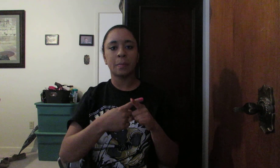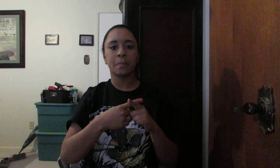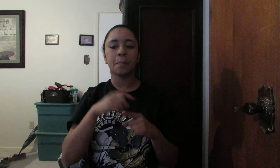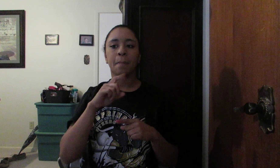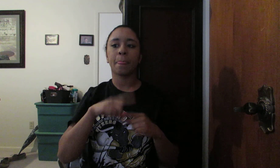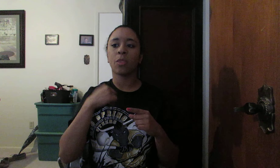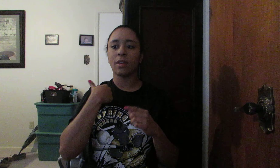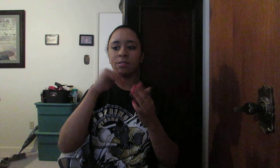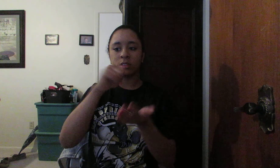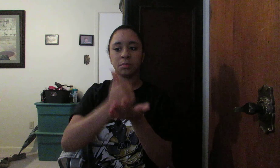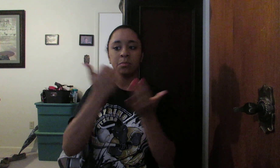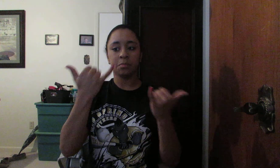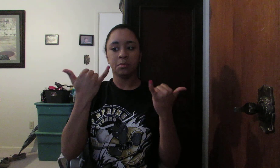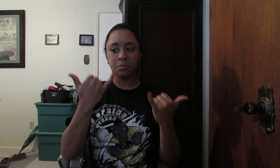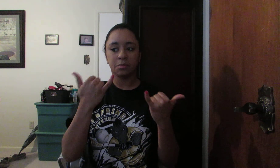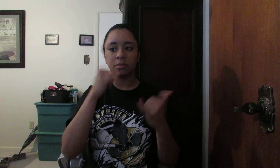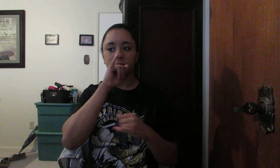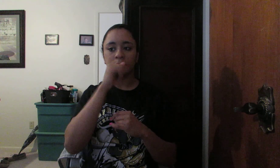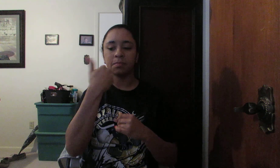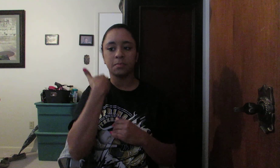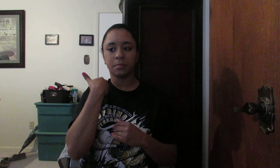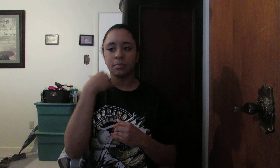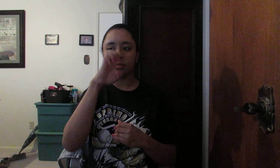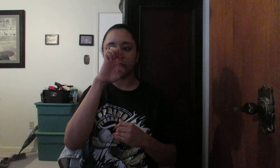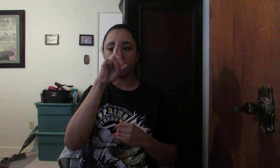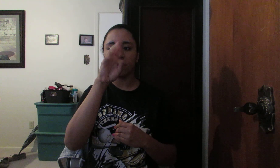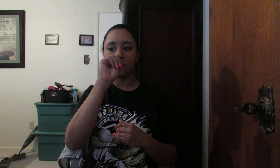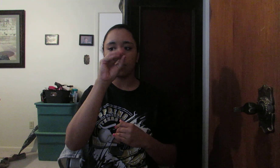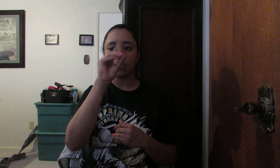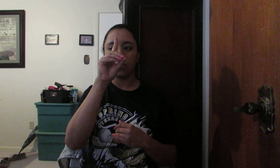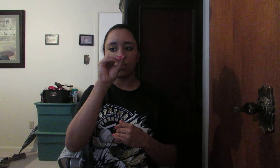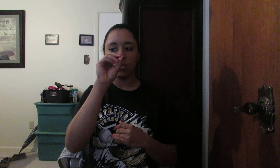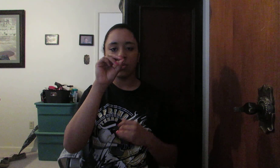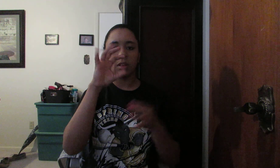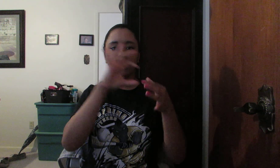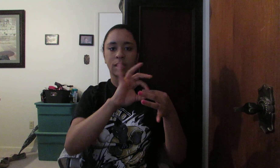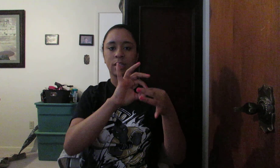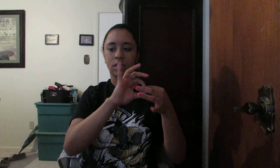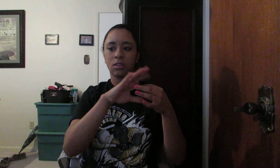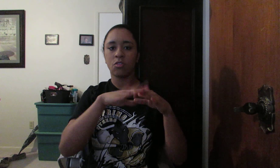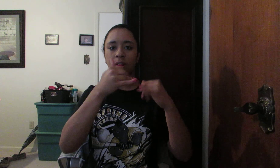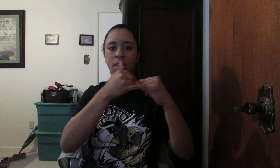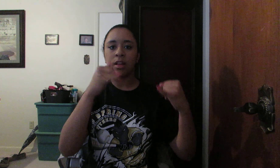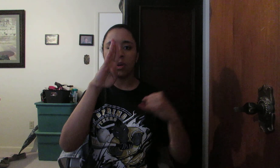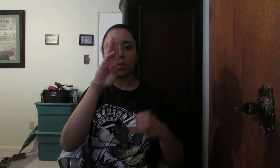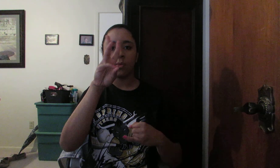have set up right now is I'm going to have an Edmodo link, and that's just a website that you're going to